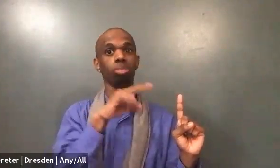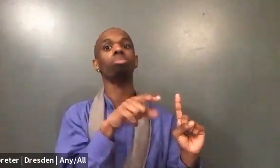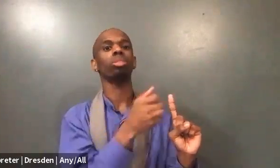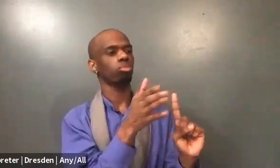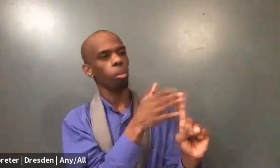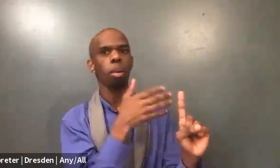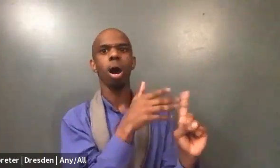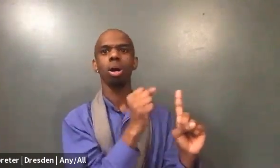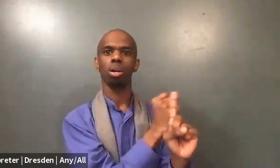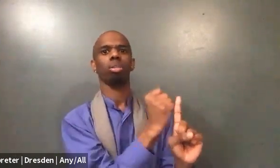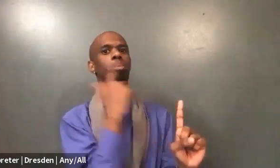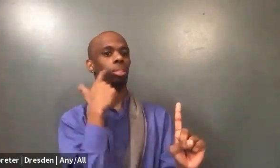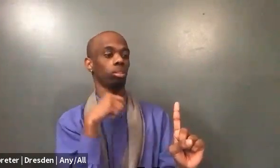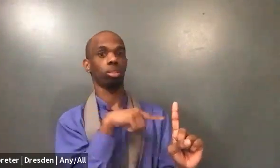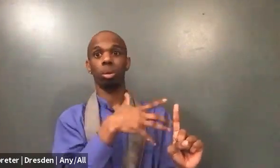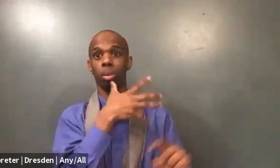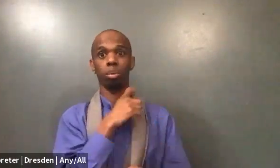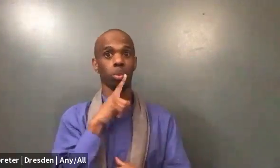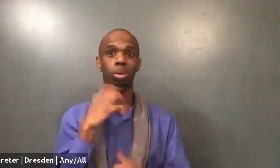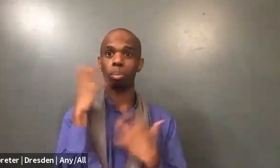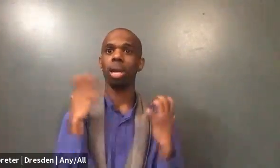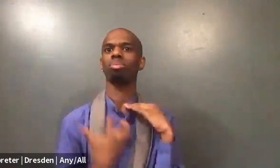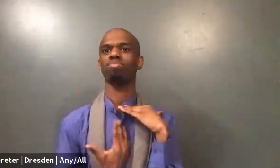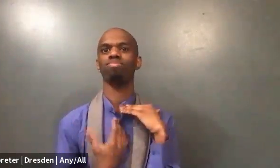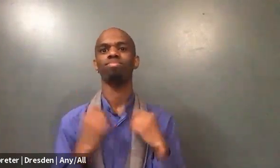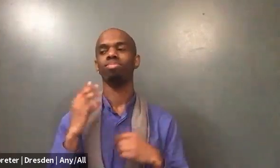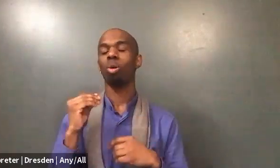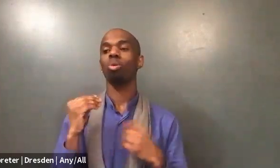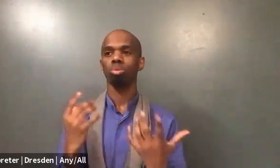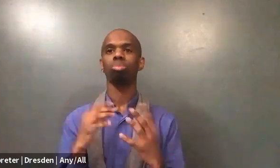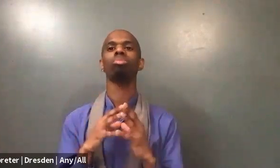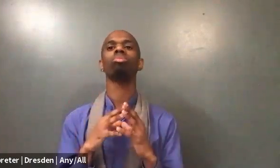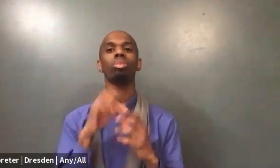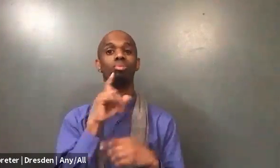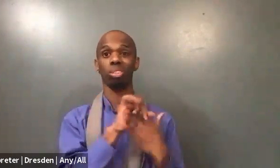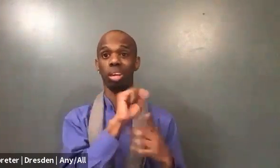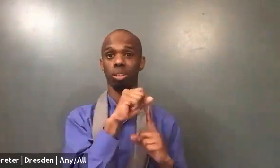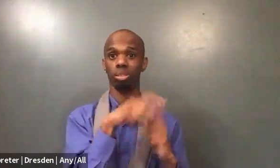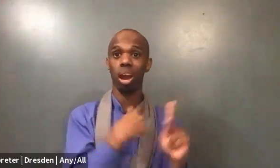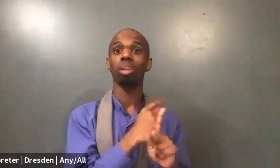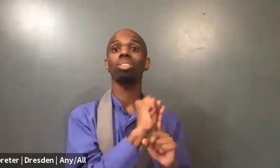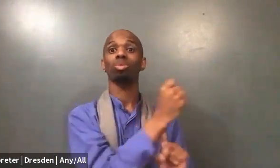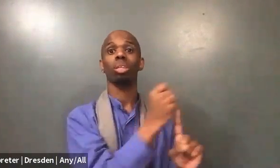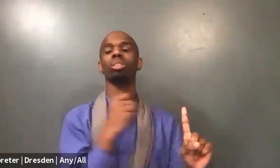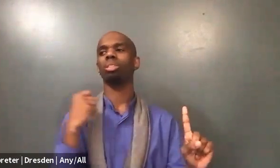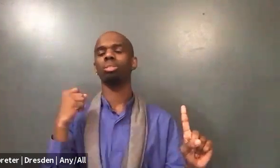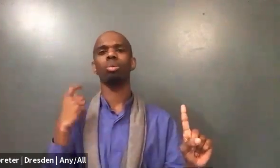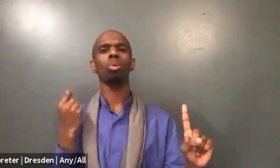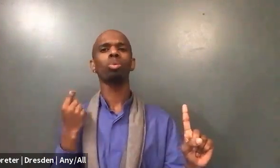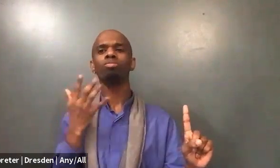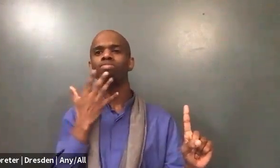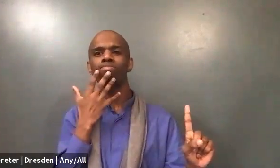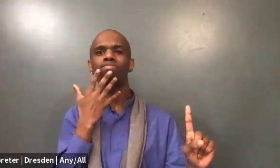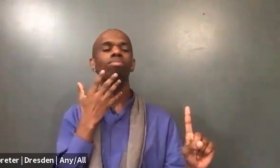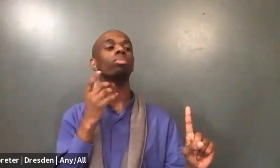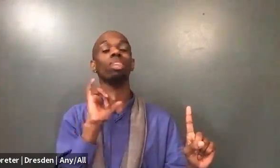enough skin to take the, take the wrath of the person who is their violence is being